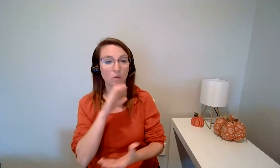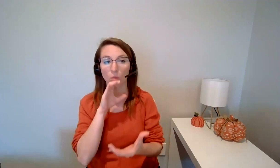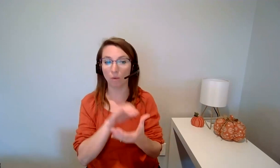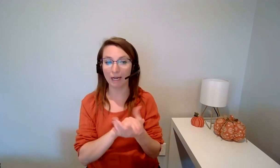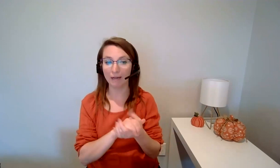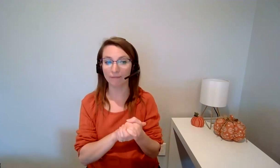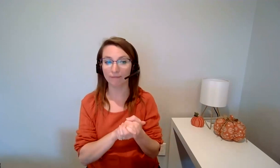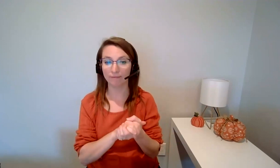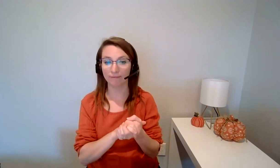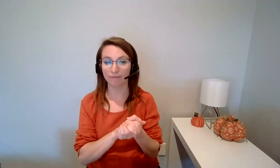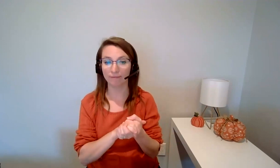wife,